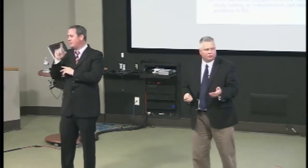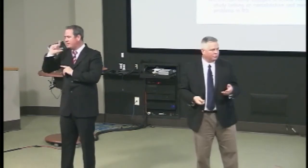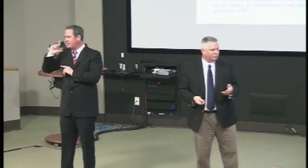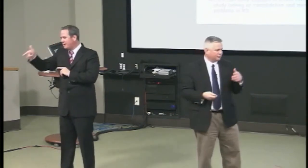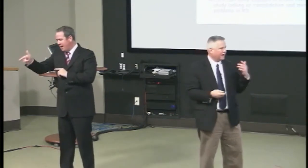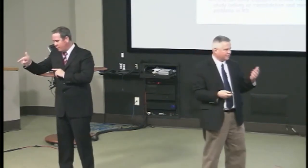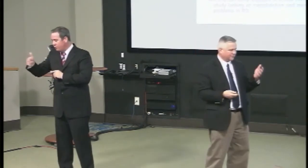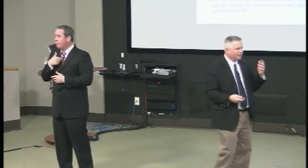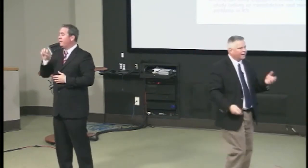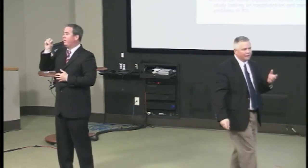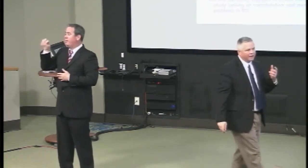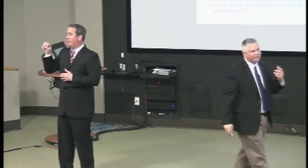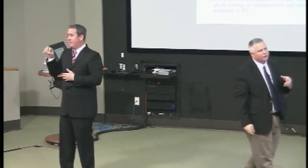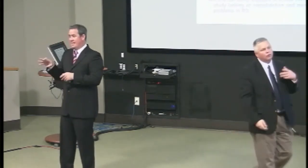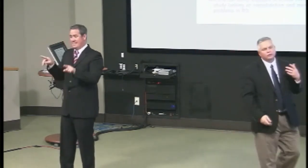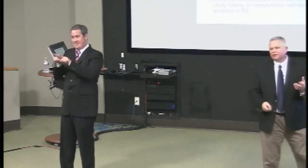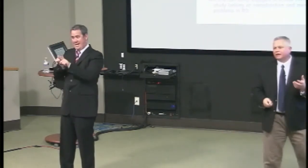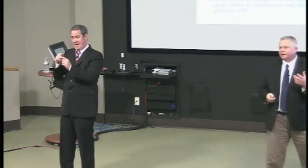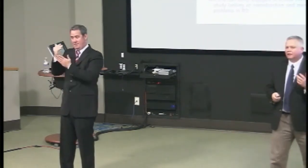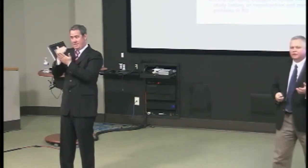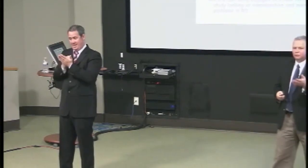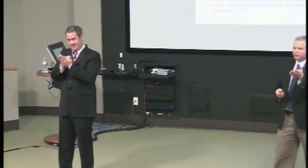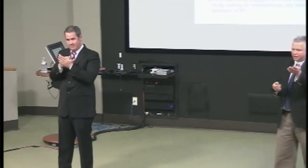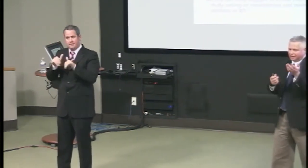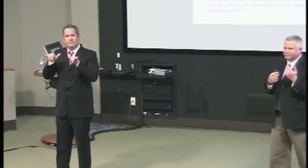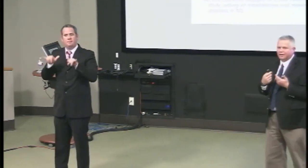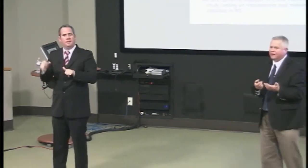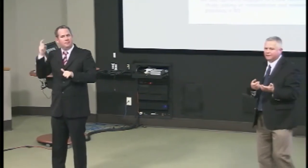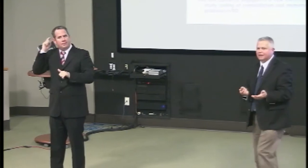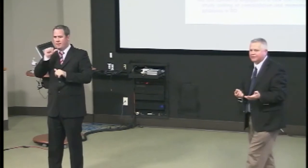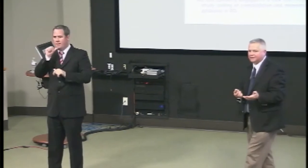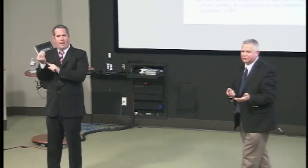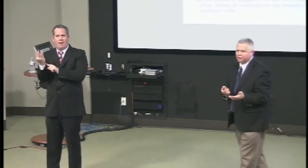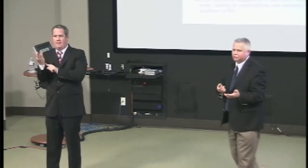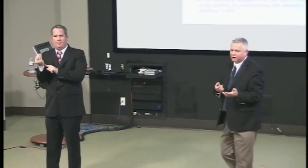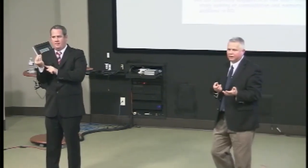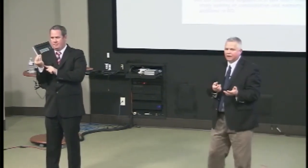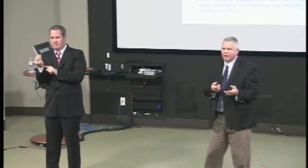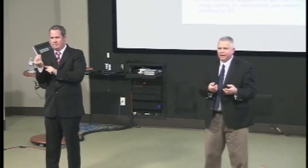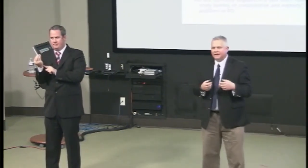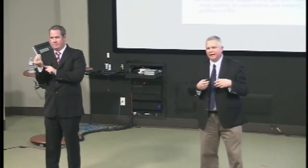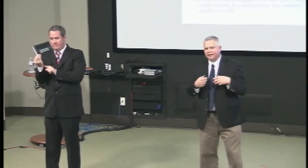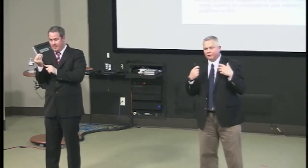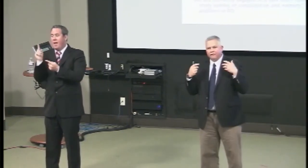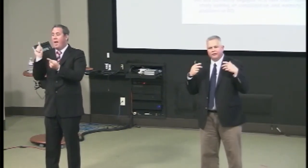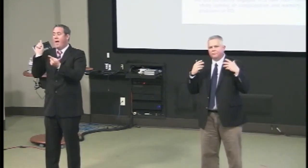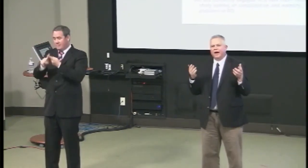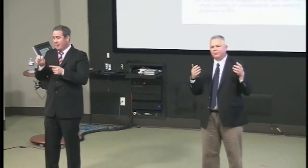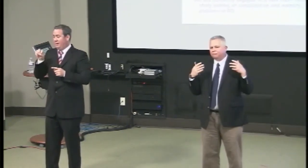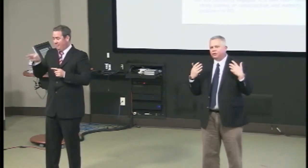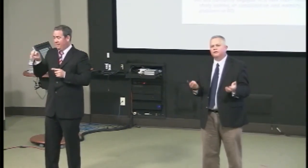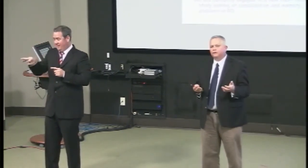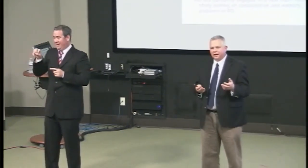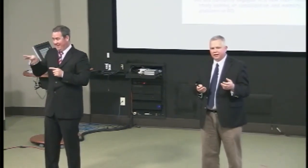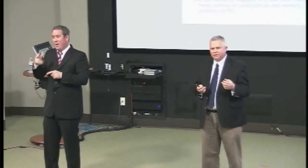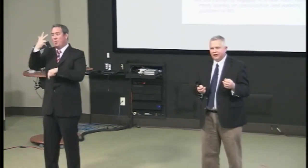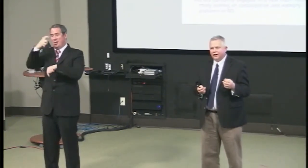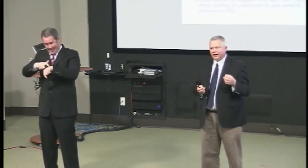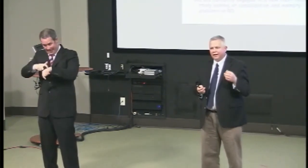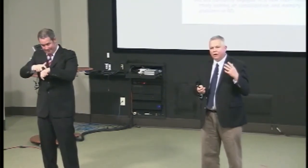give them a local boost. And the oldest clinical intuition in studying dyslexic children is that they're often bright,